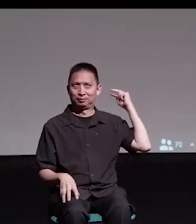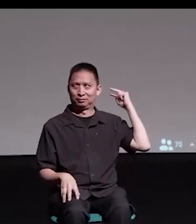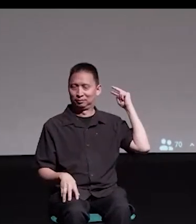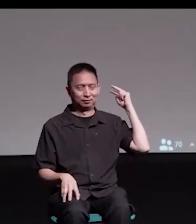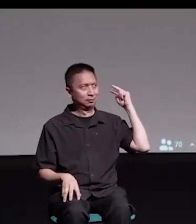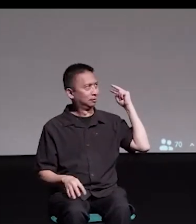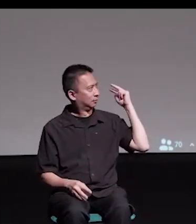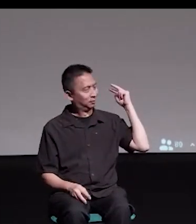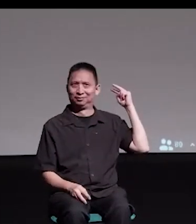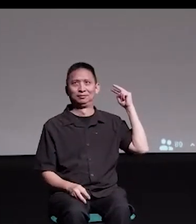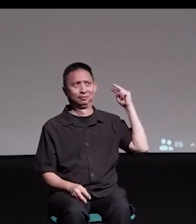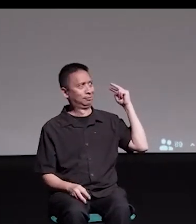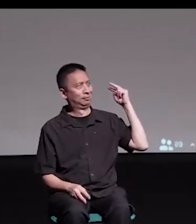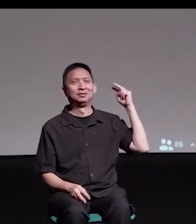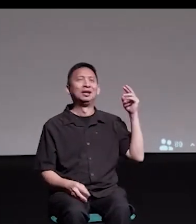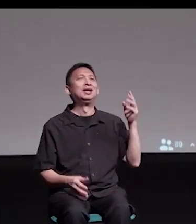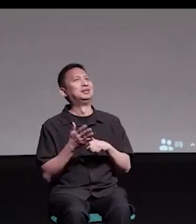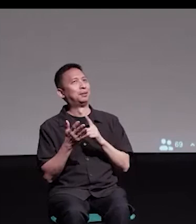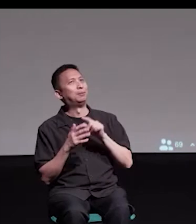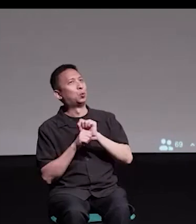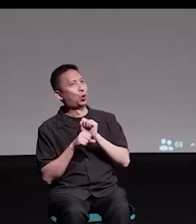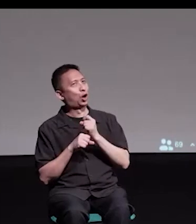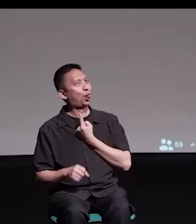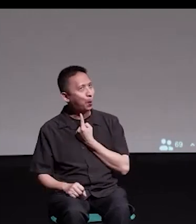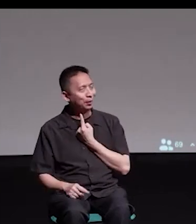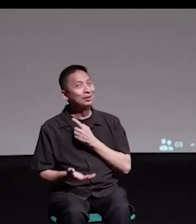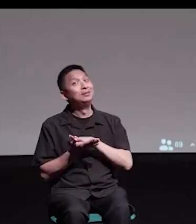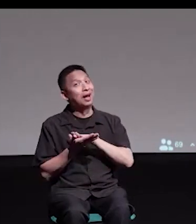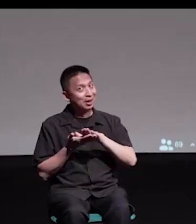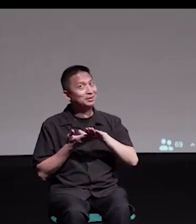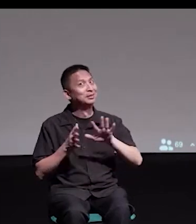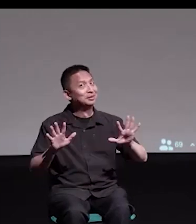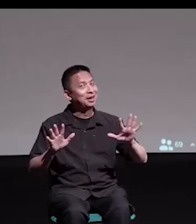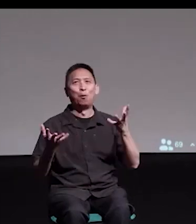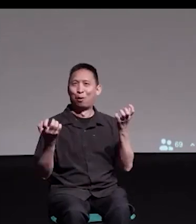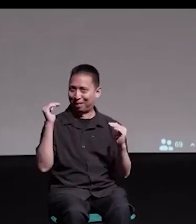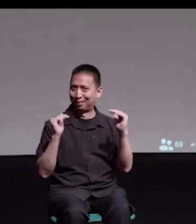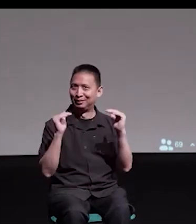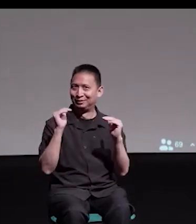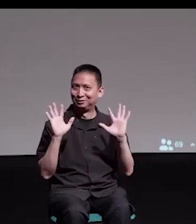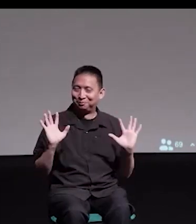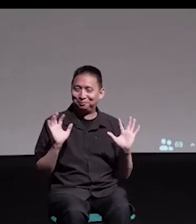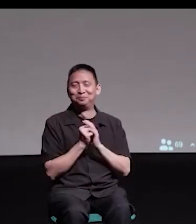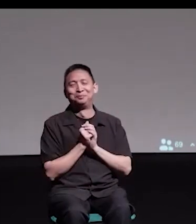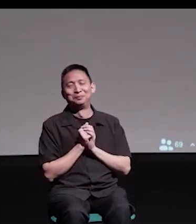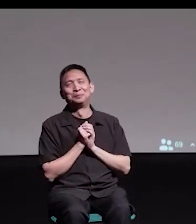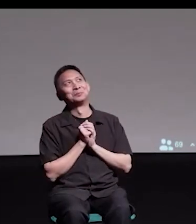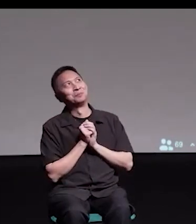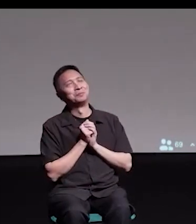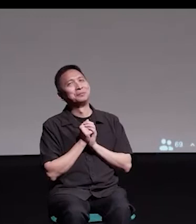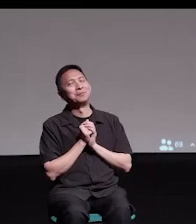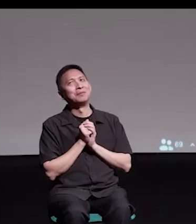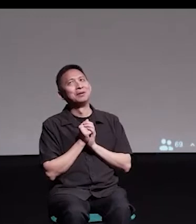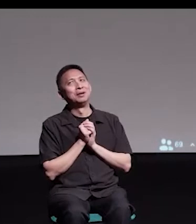like having some solitude at times, it's like this balance. And I think in